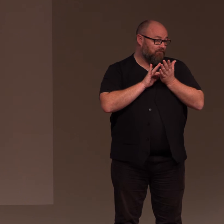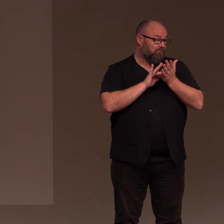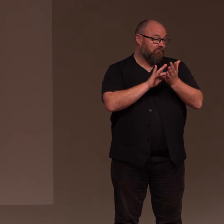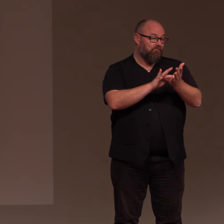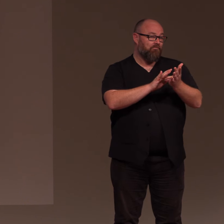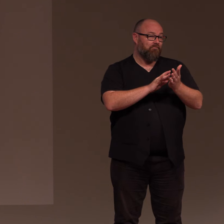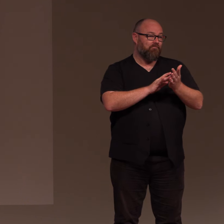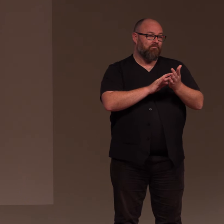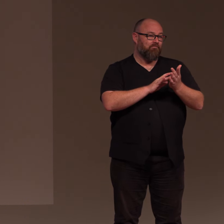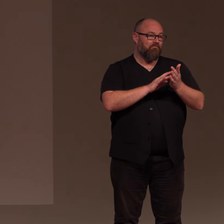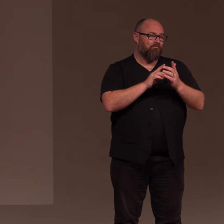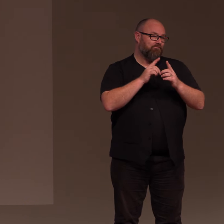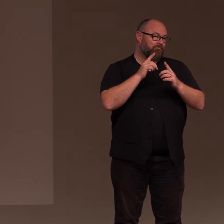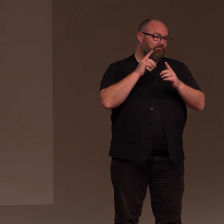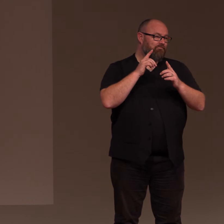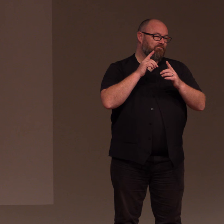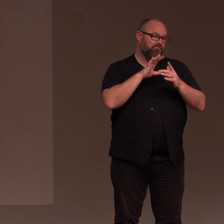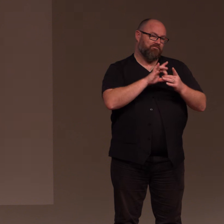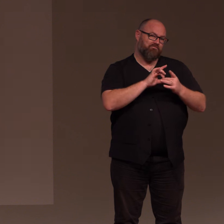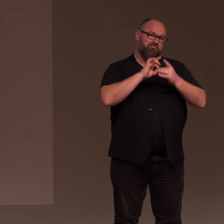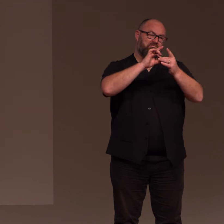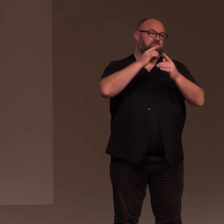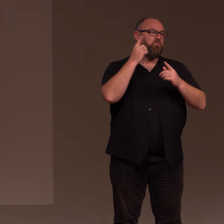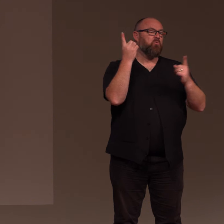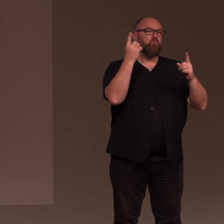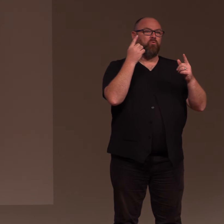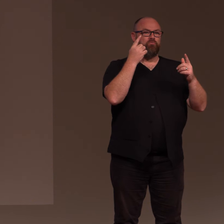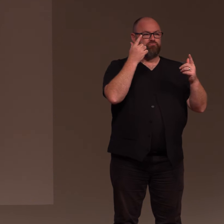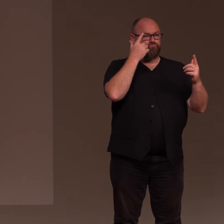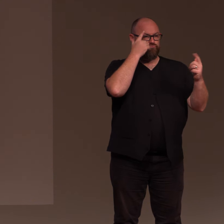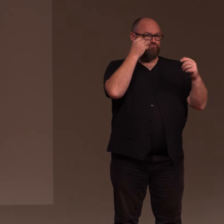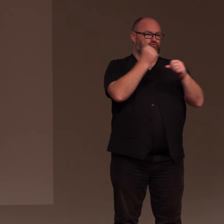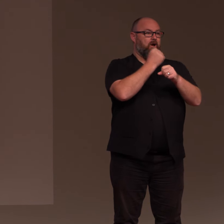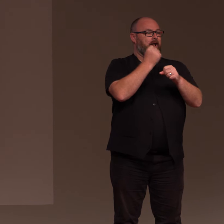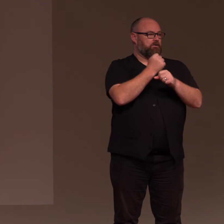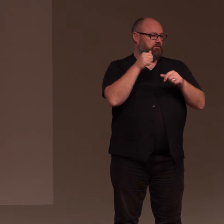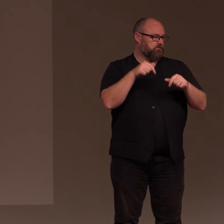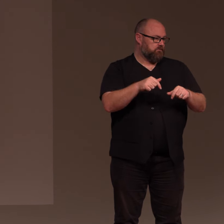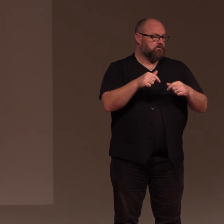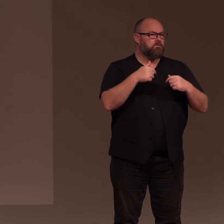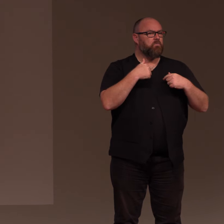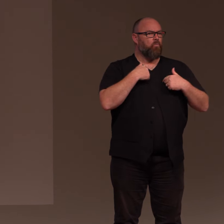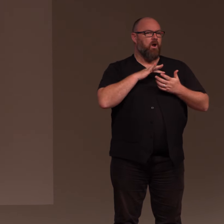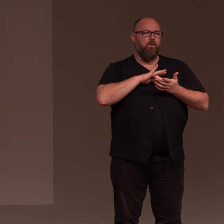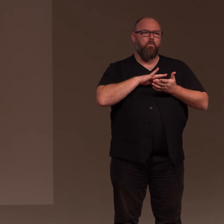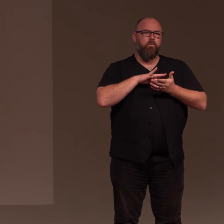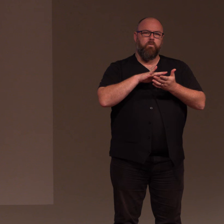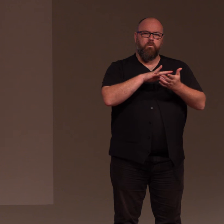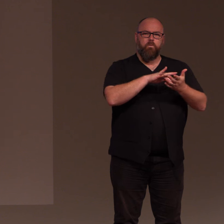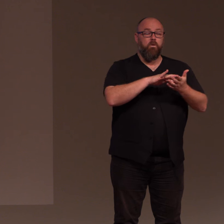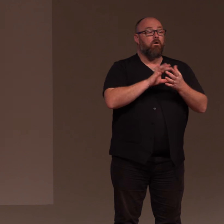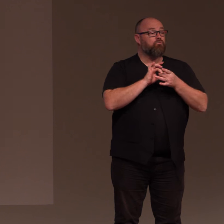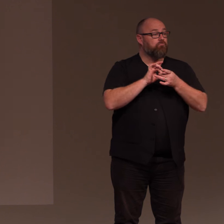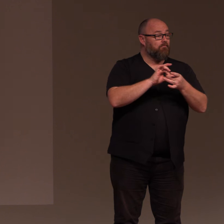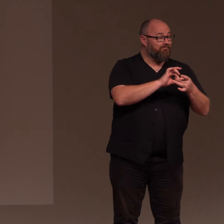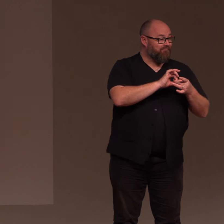level with the creators. And that's what Dirubin touches on, and it touches on relationships and